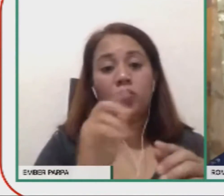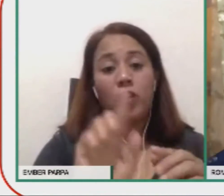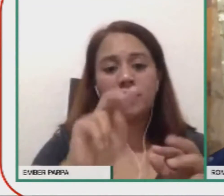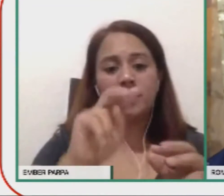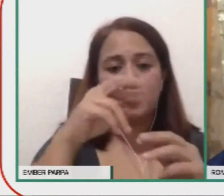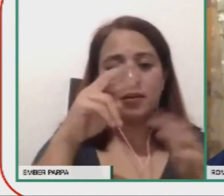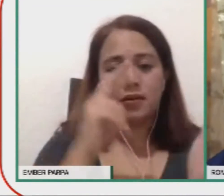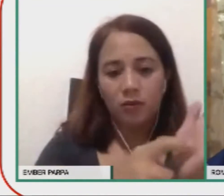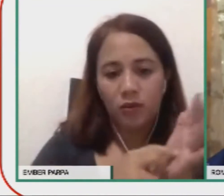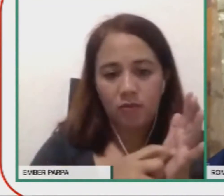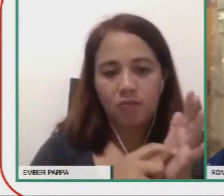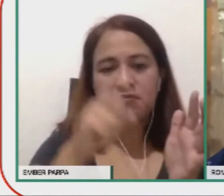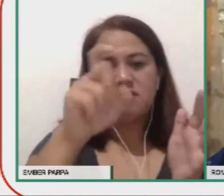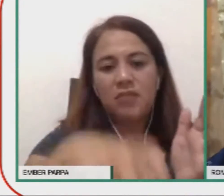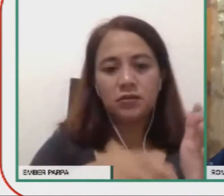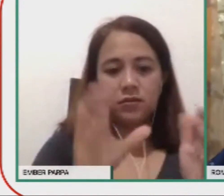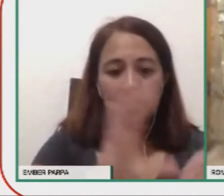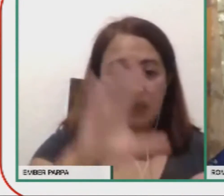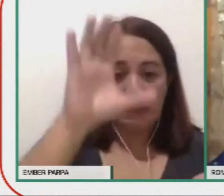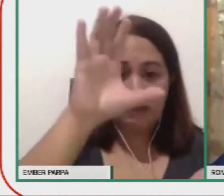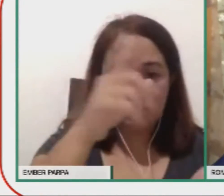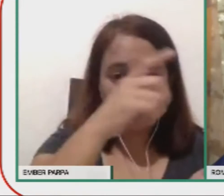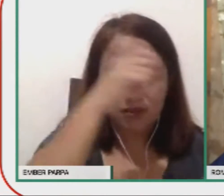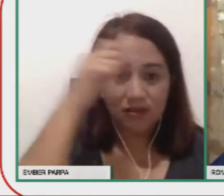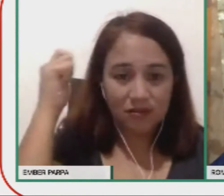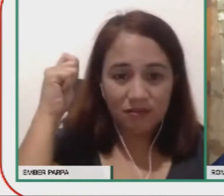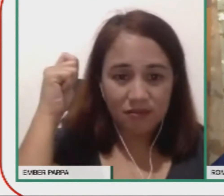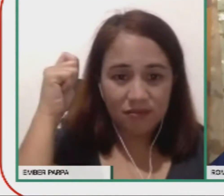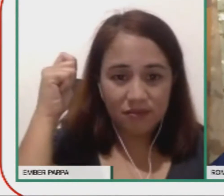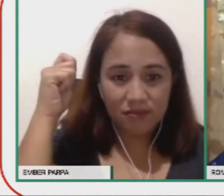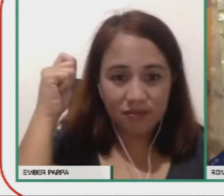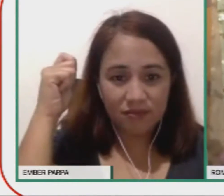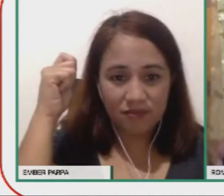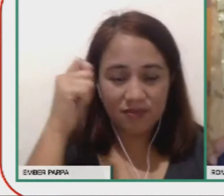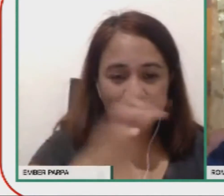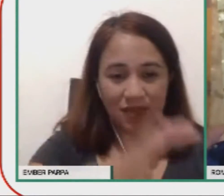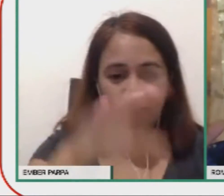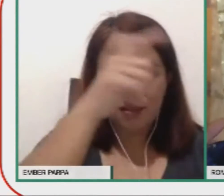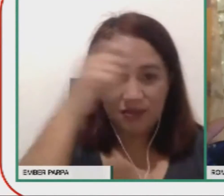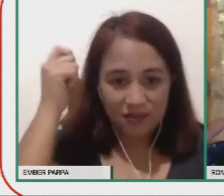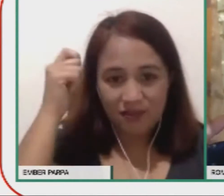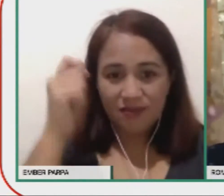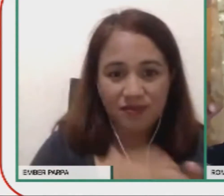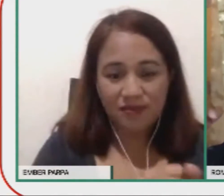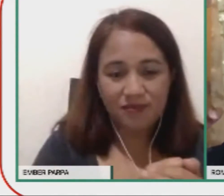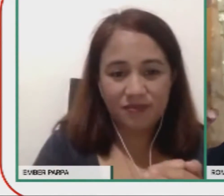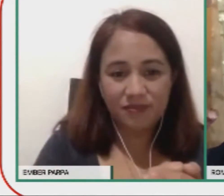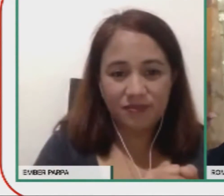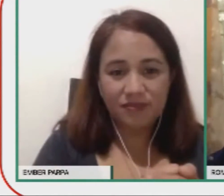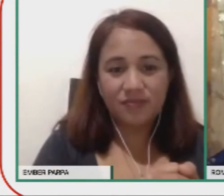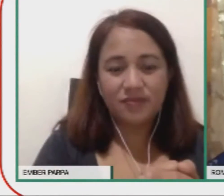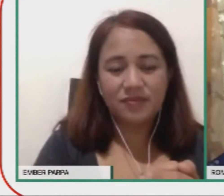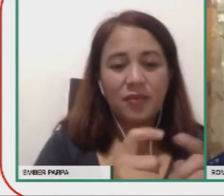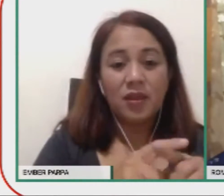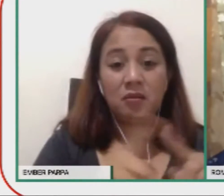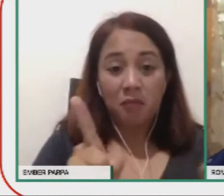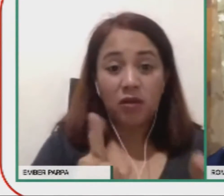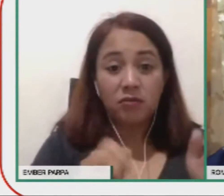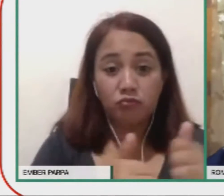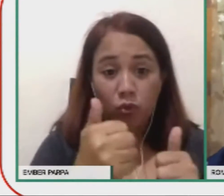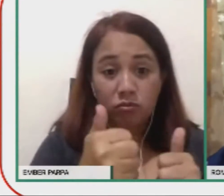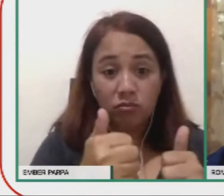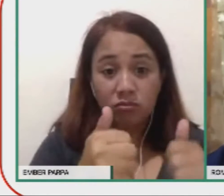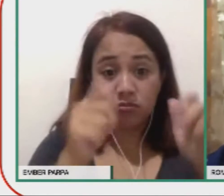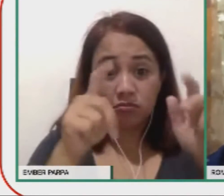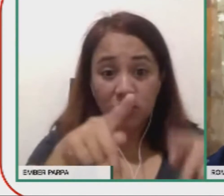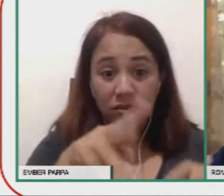is college grad. You have to be a college graduate. But then most of the